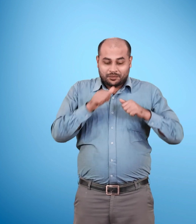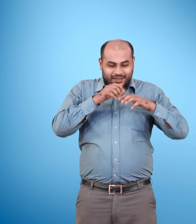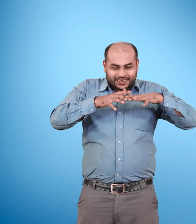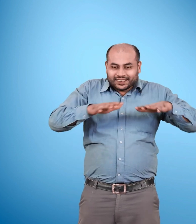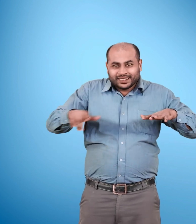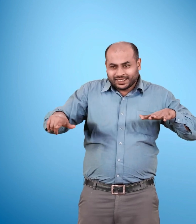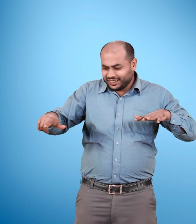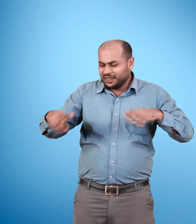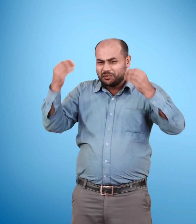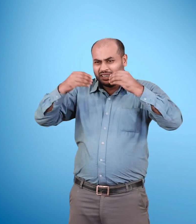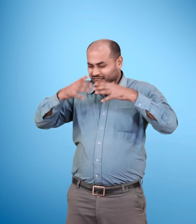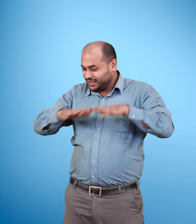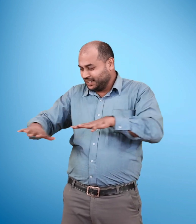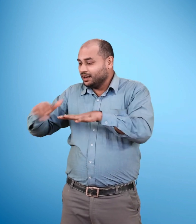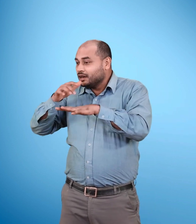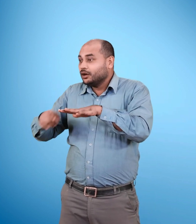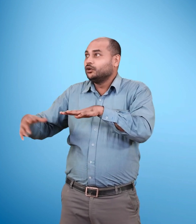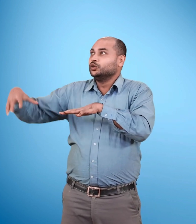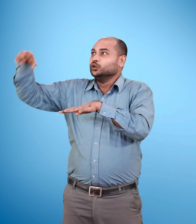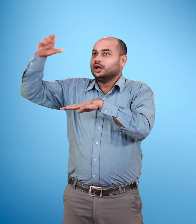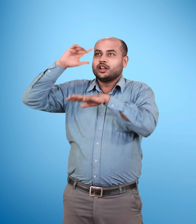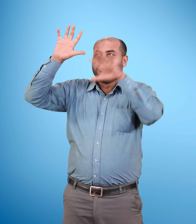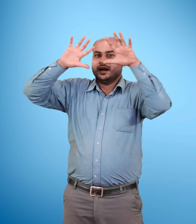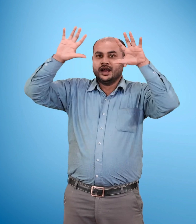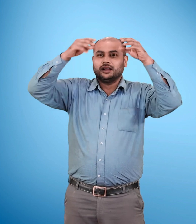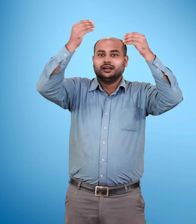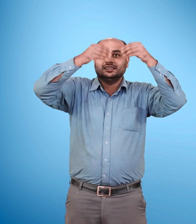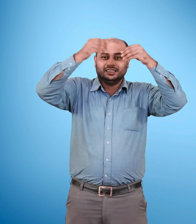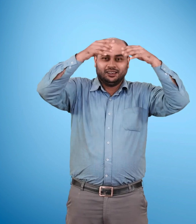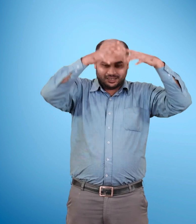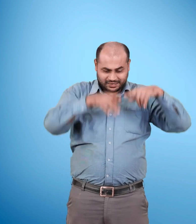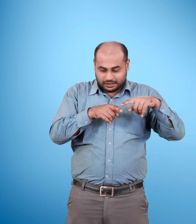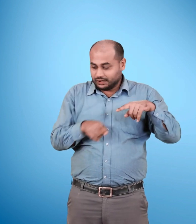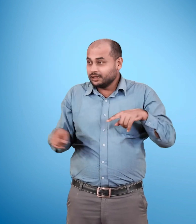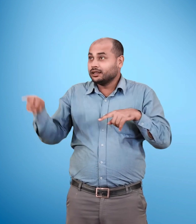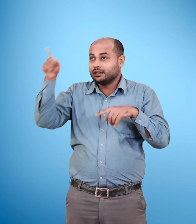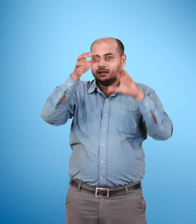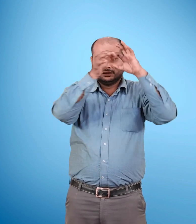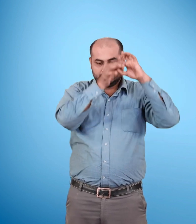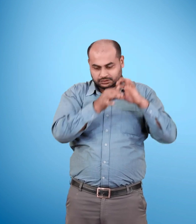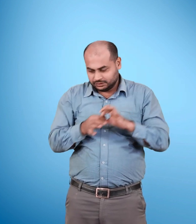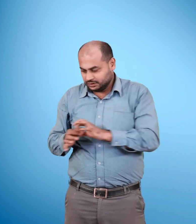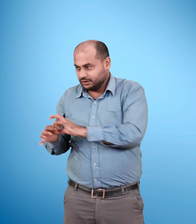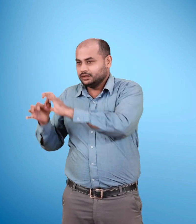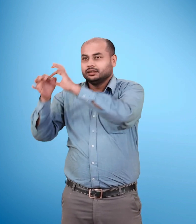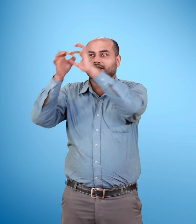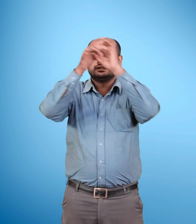This circulation of water between ocean and land is a continuous process.